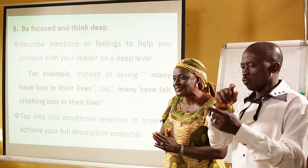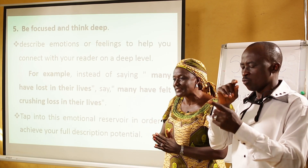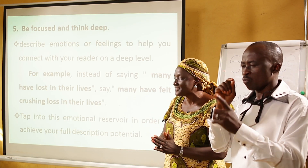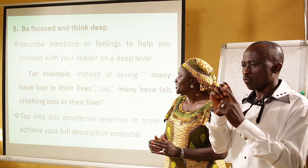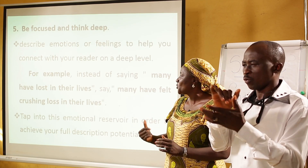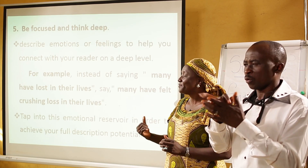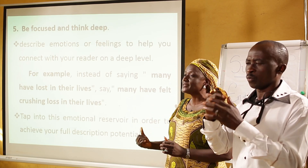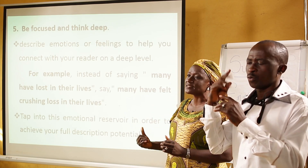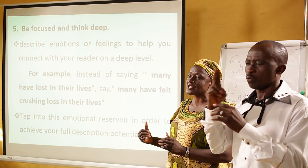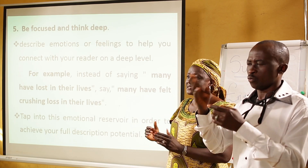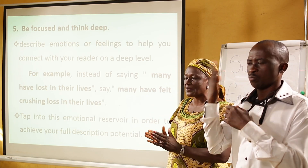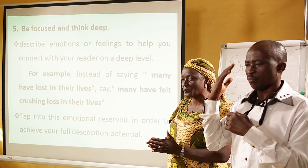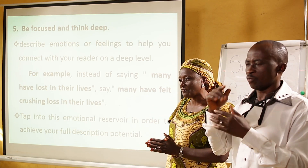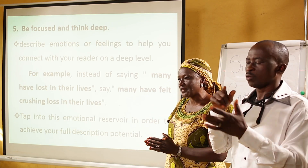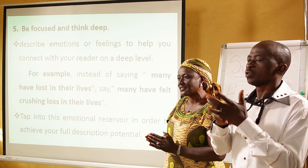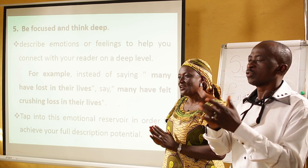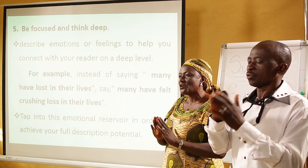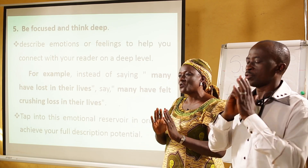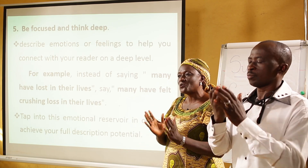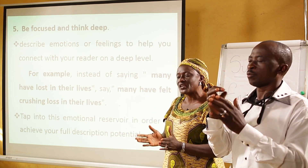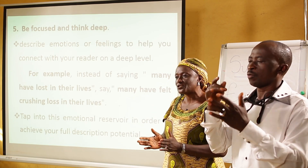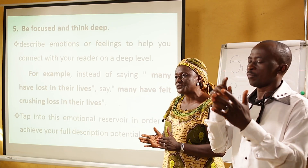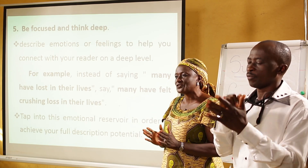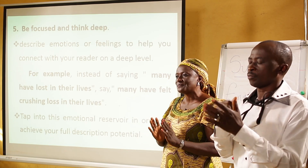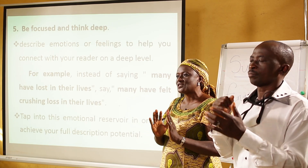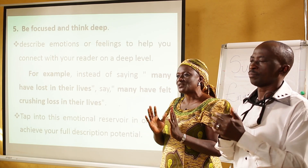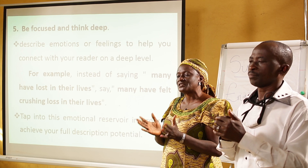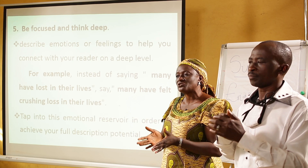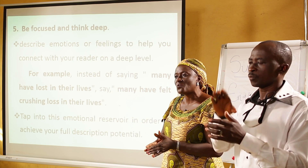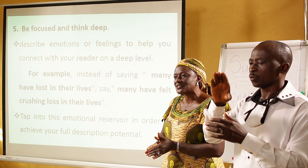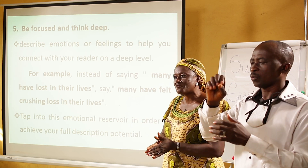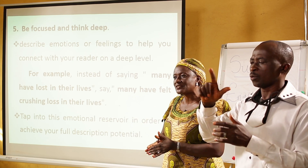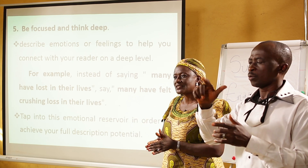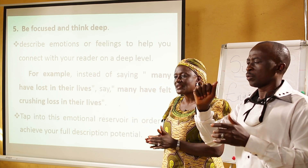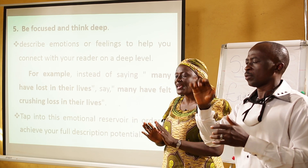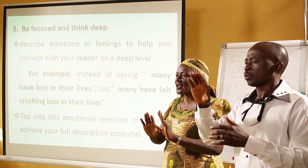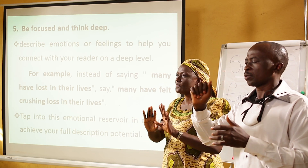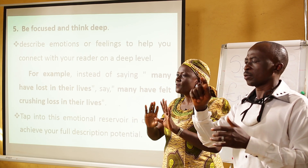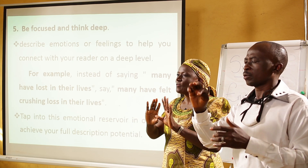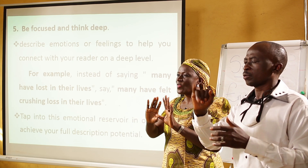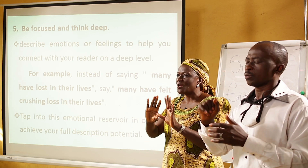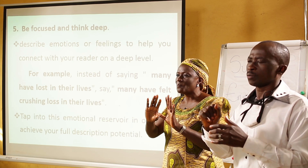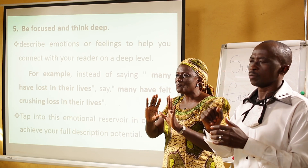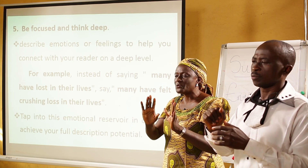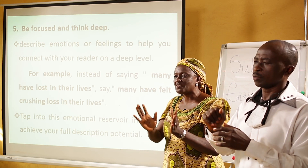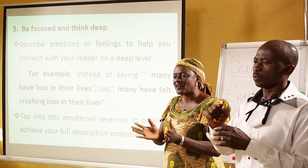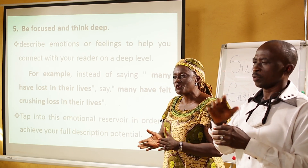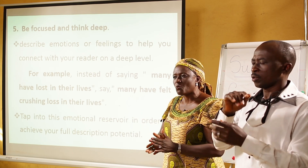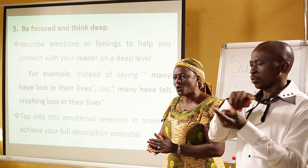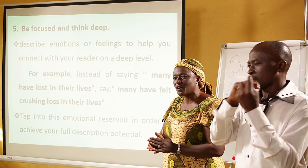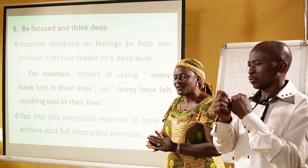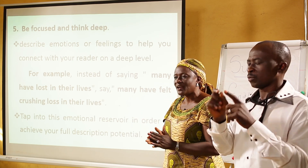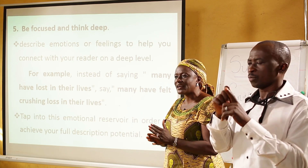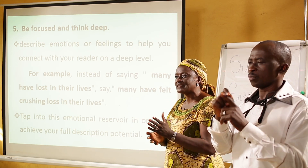and phrases, so this is an example of it. Collocations, transition words and phrases help beautify